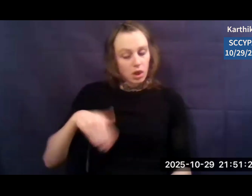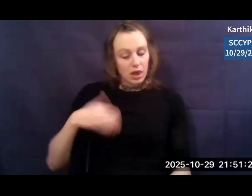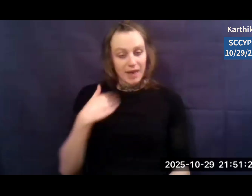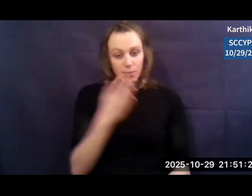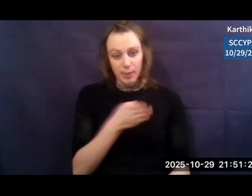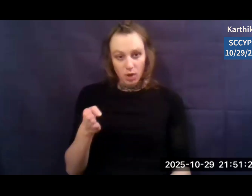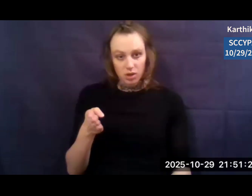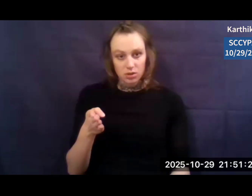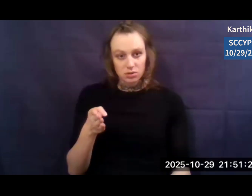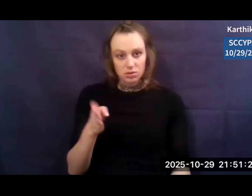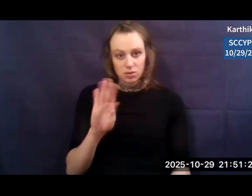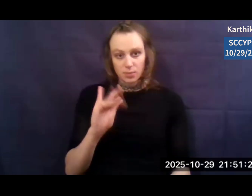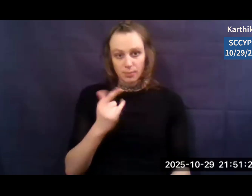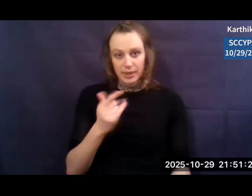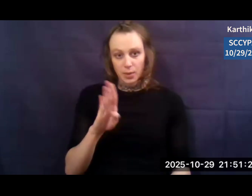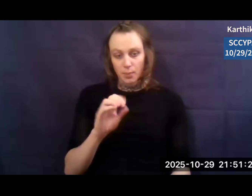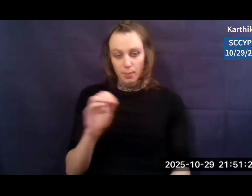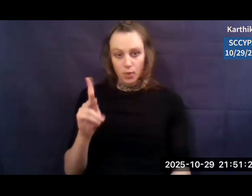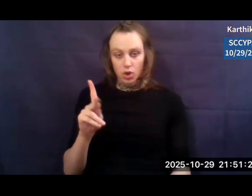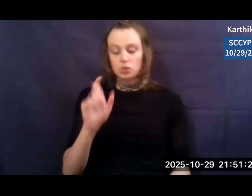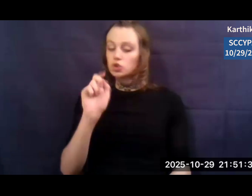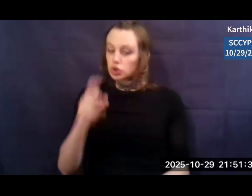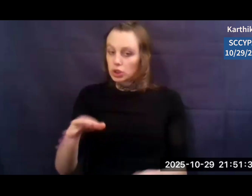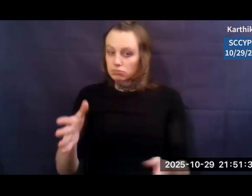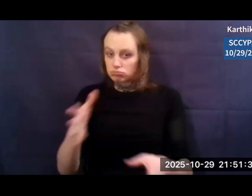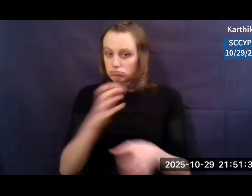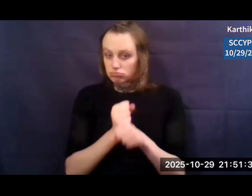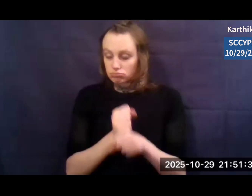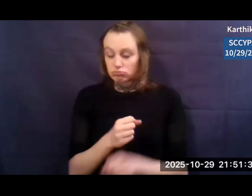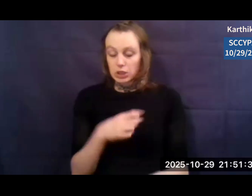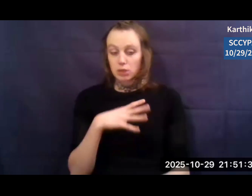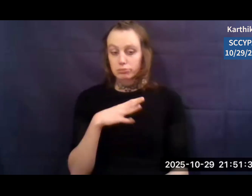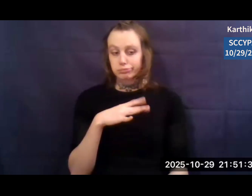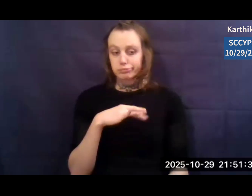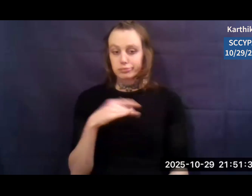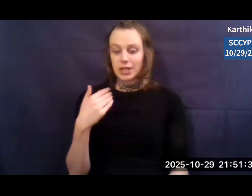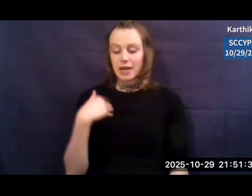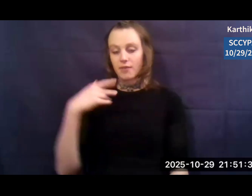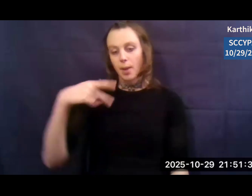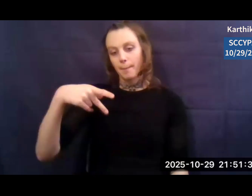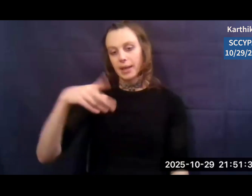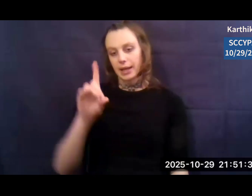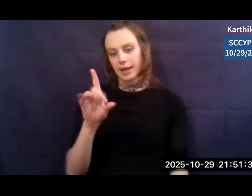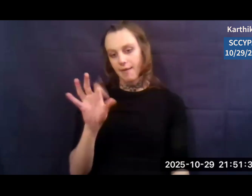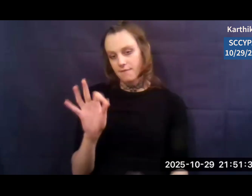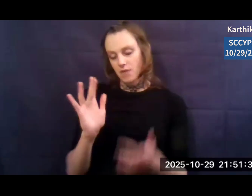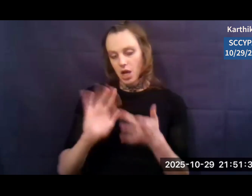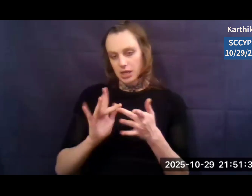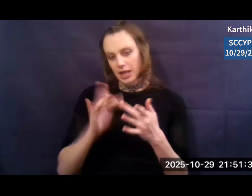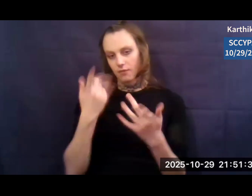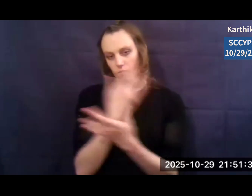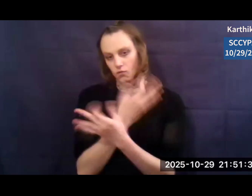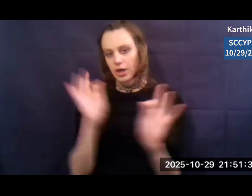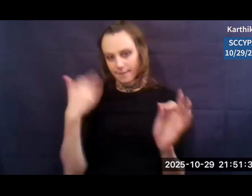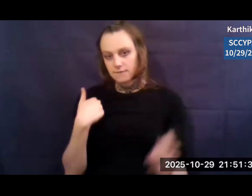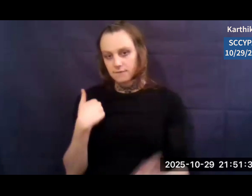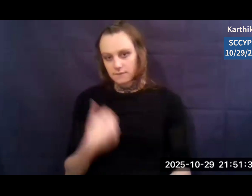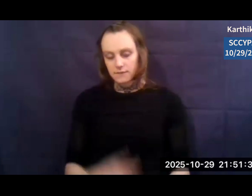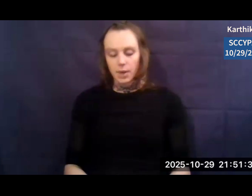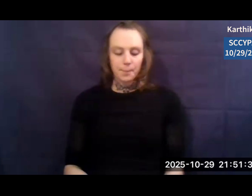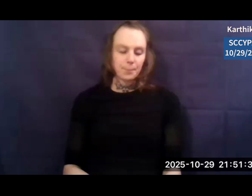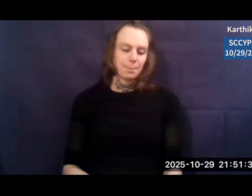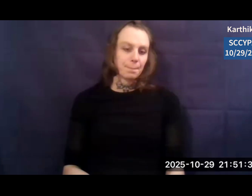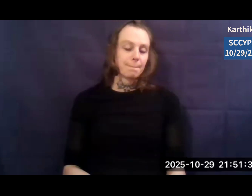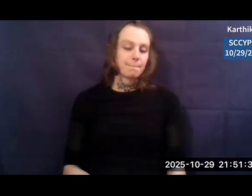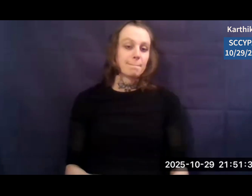get one. They're pretty cool, and I think like PDFs online are also free. Um, so